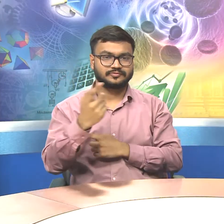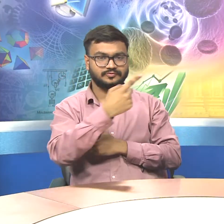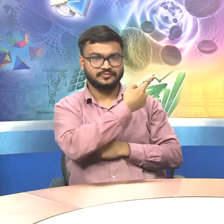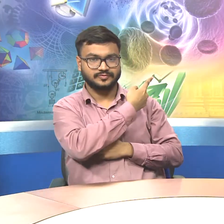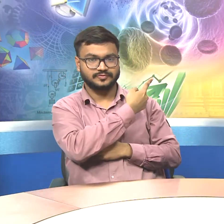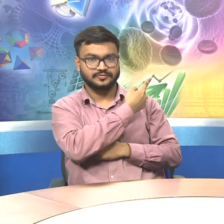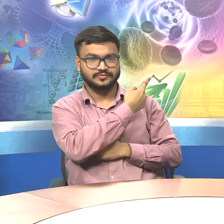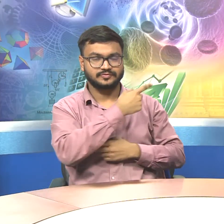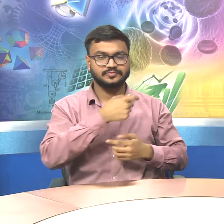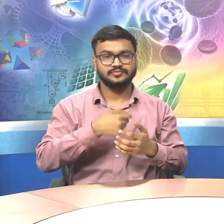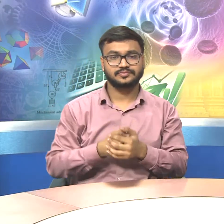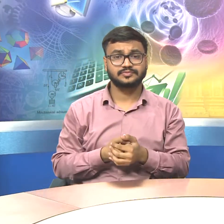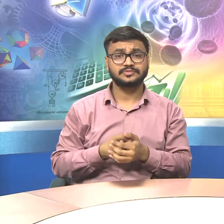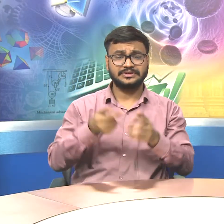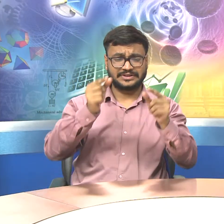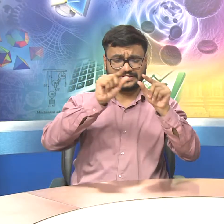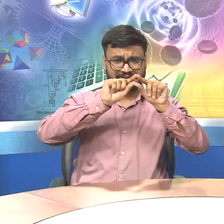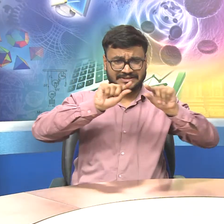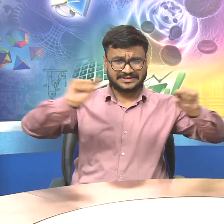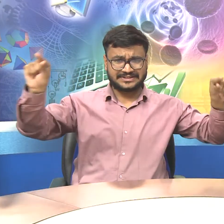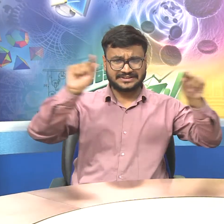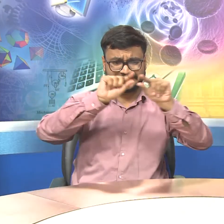Topic: Sentence type.